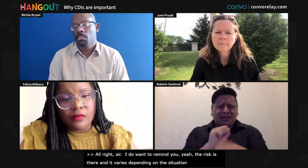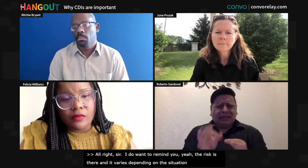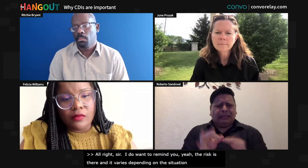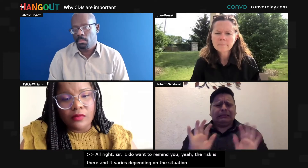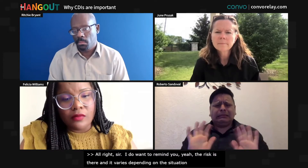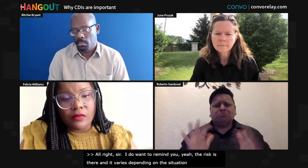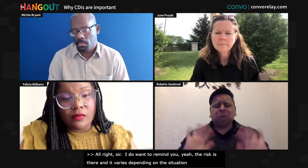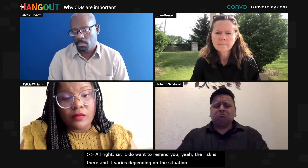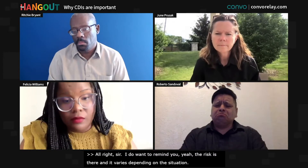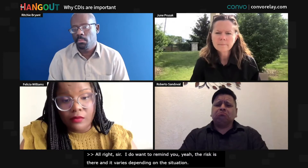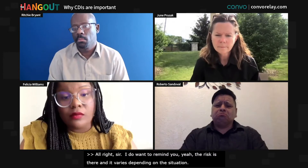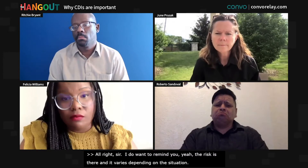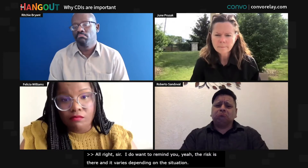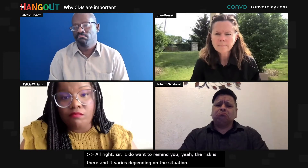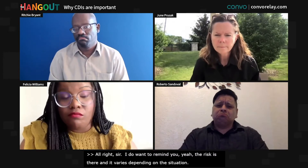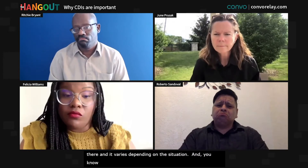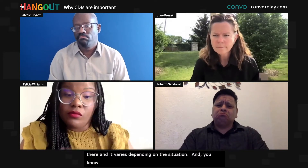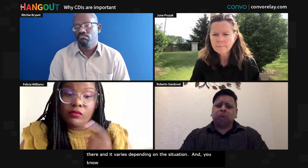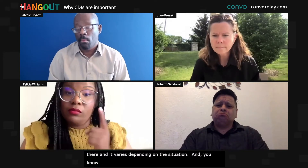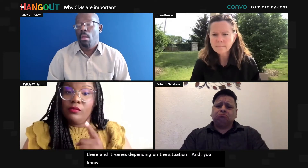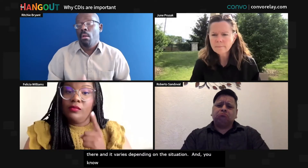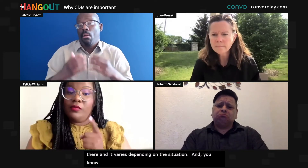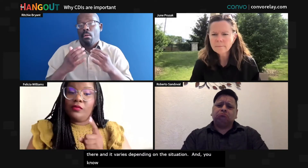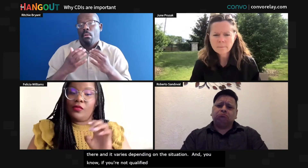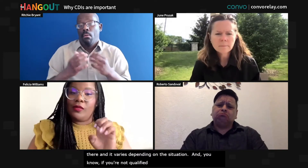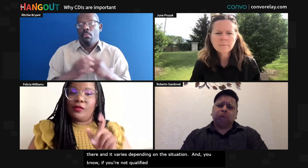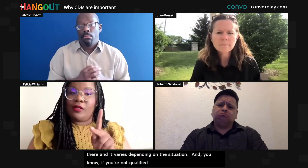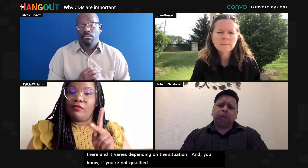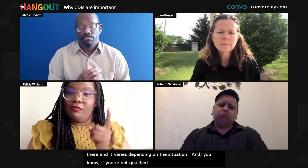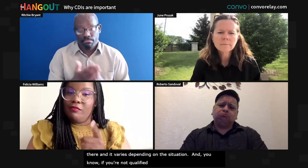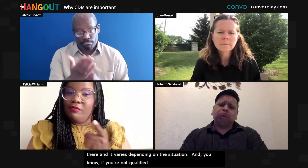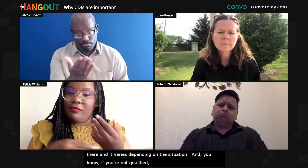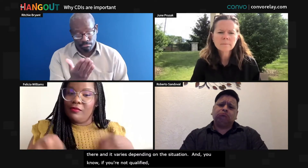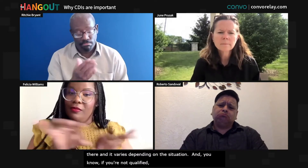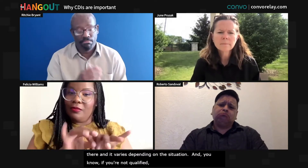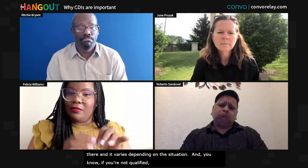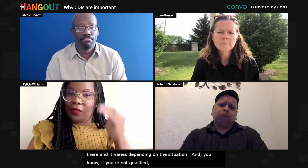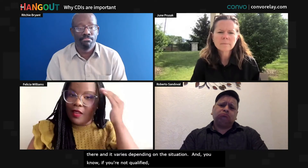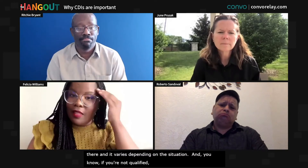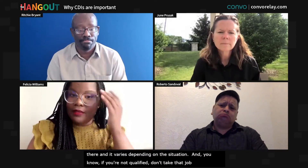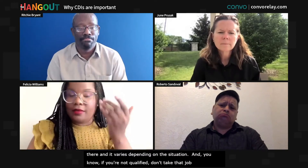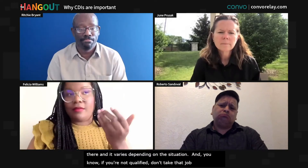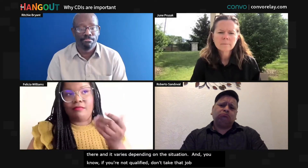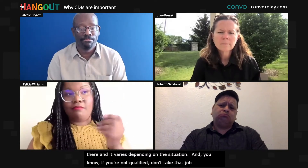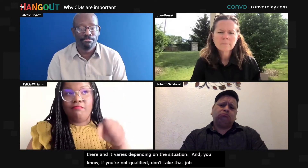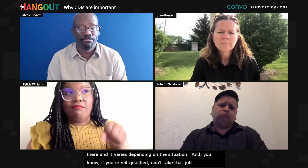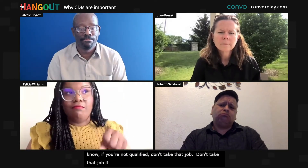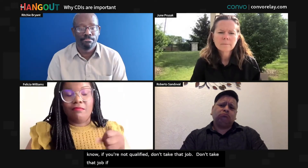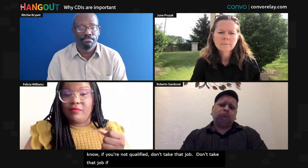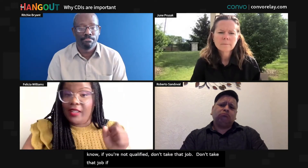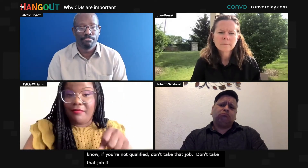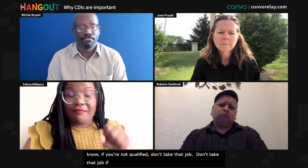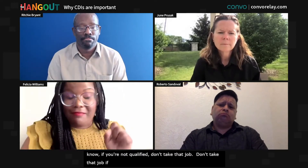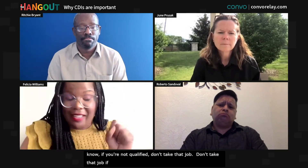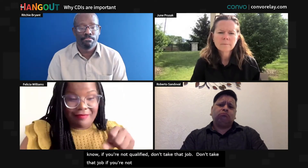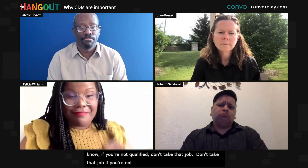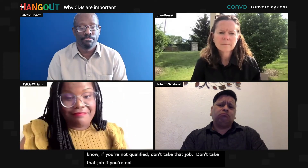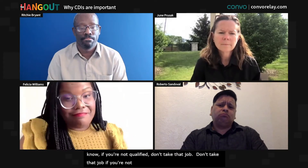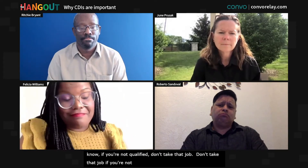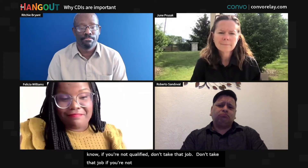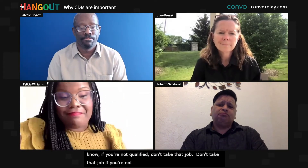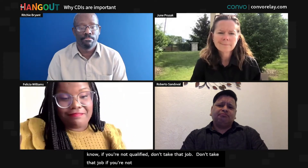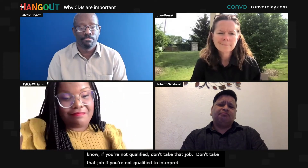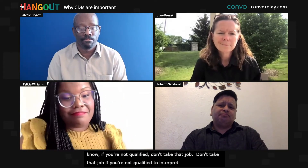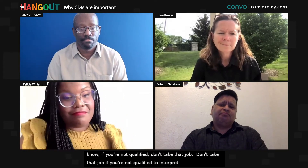And if you're not qualified, don't take that job. Don't take that job if you're not qualified to interpret it. Lisa, that's right. This